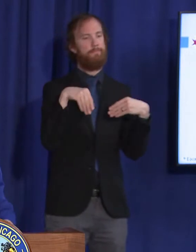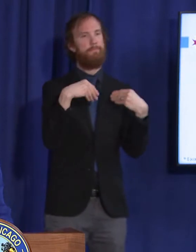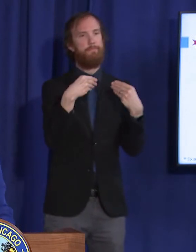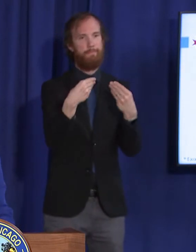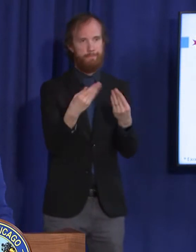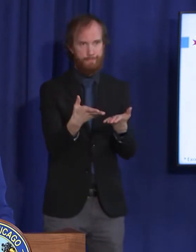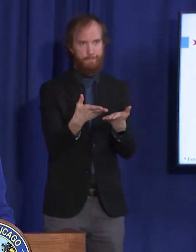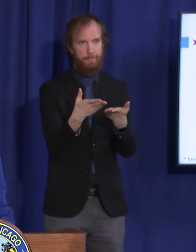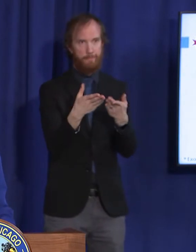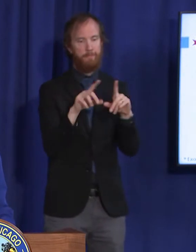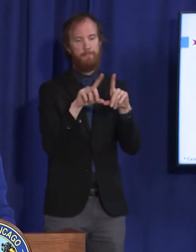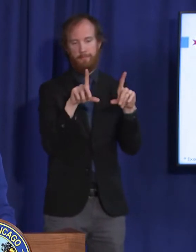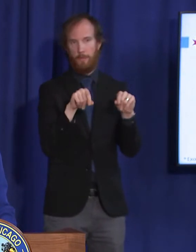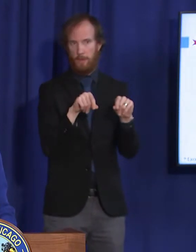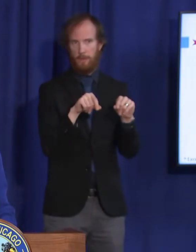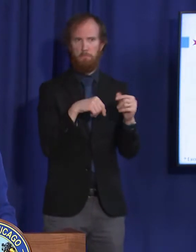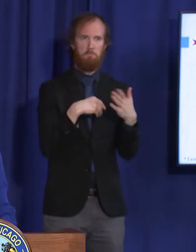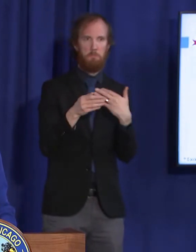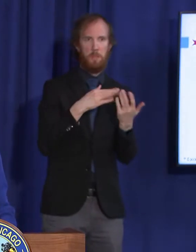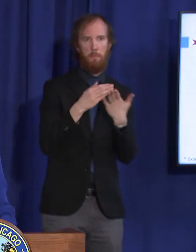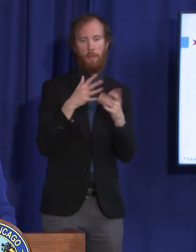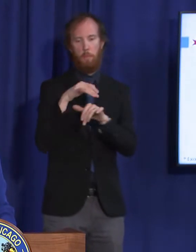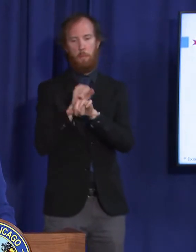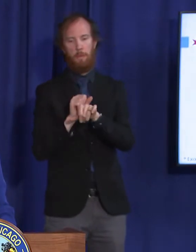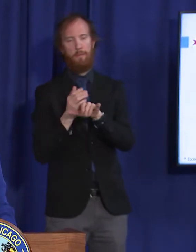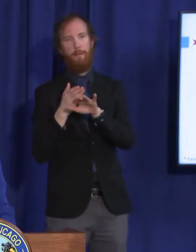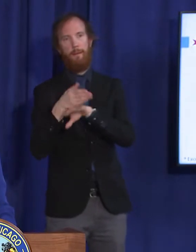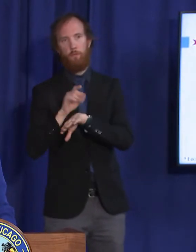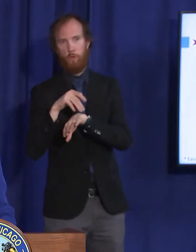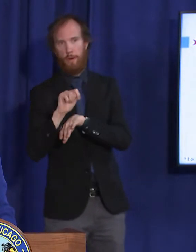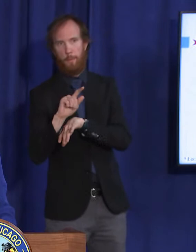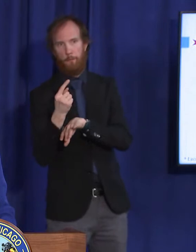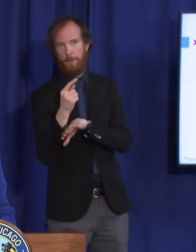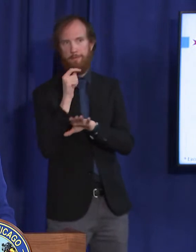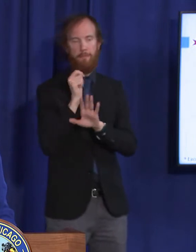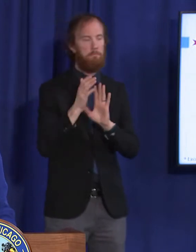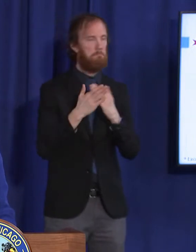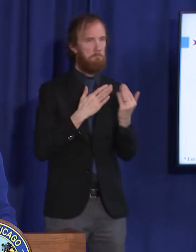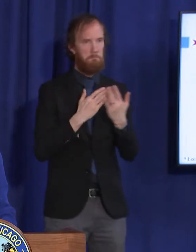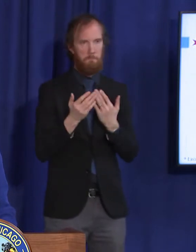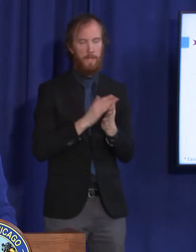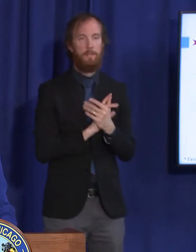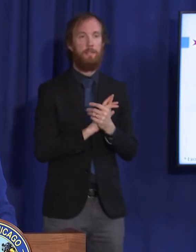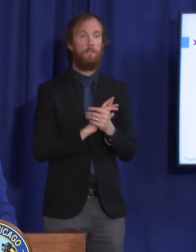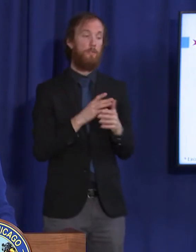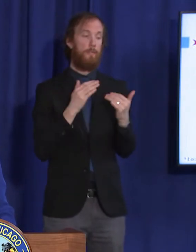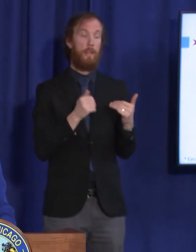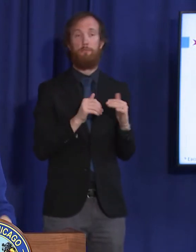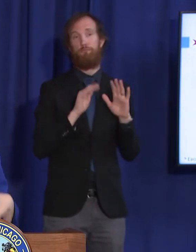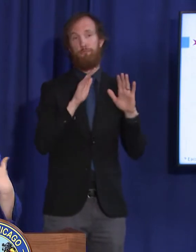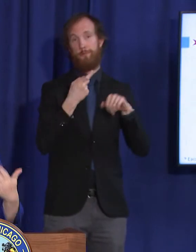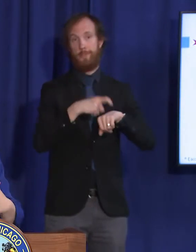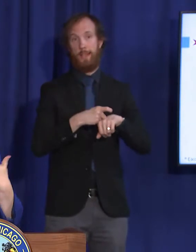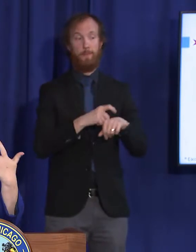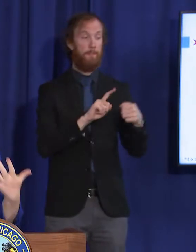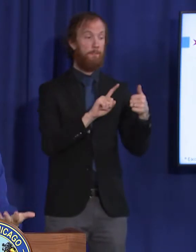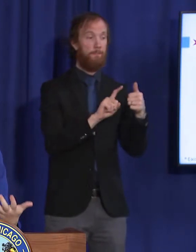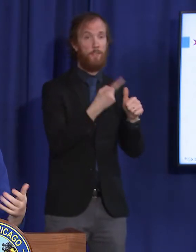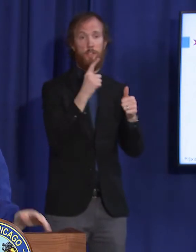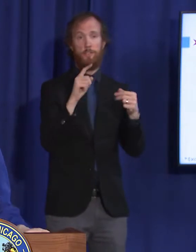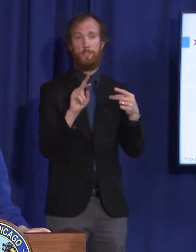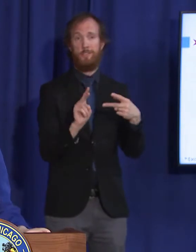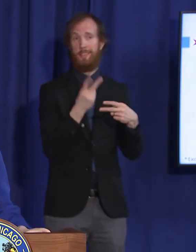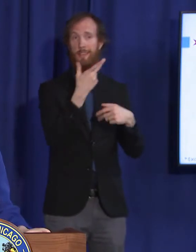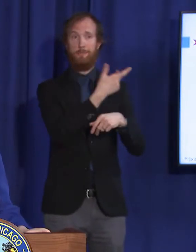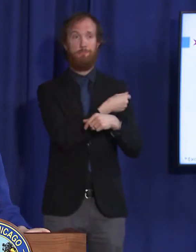appointment is after April 1st. So now would be a great week to get your first dose, get your second dose, if